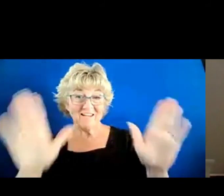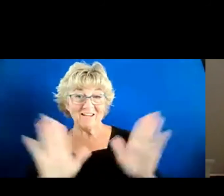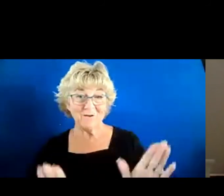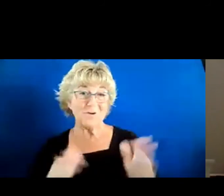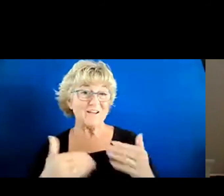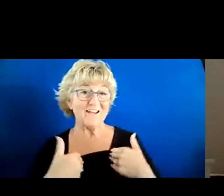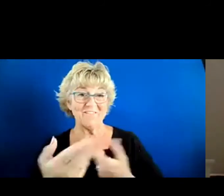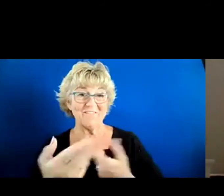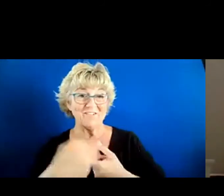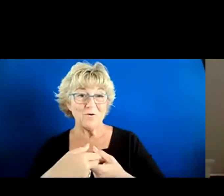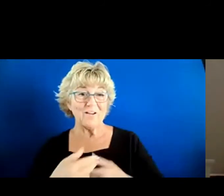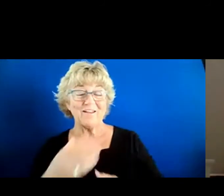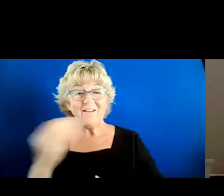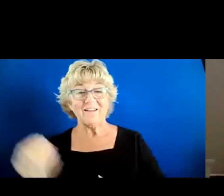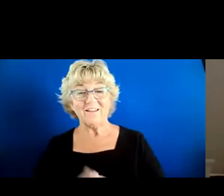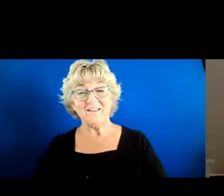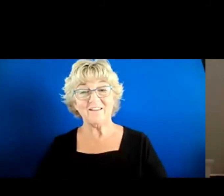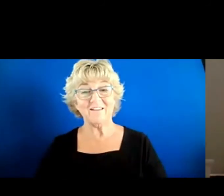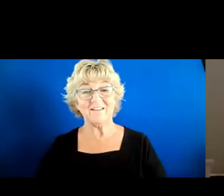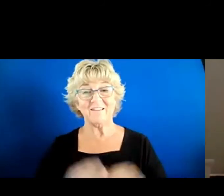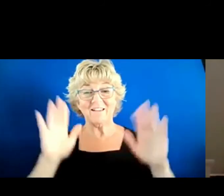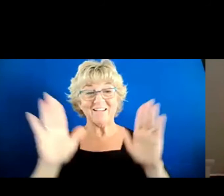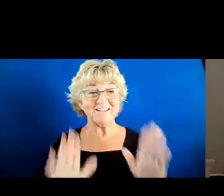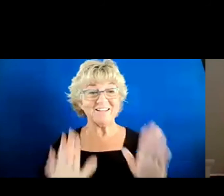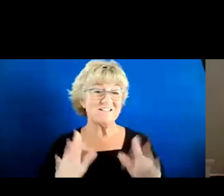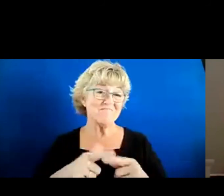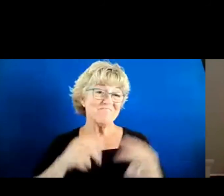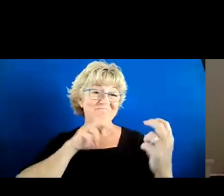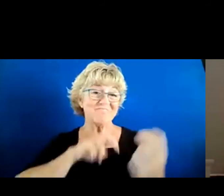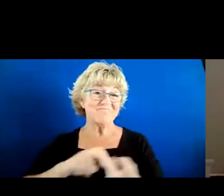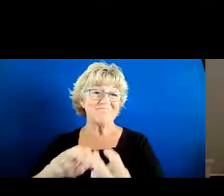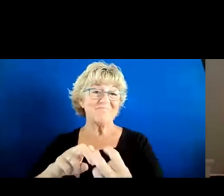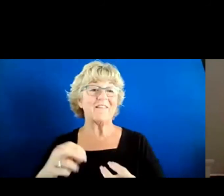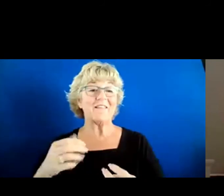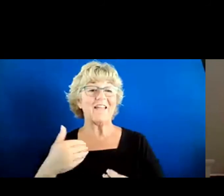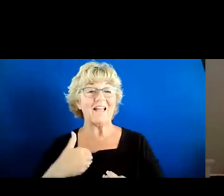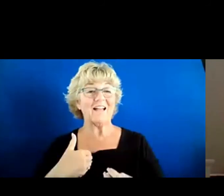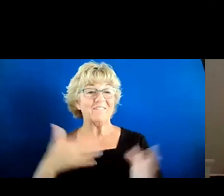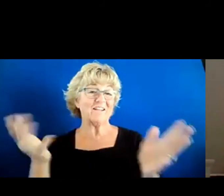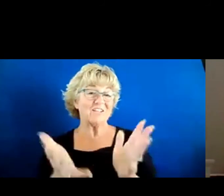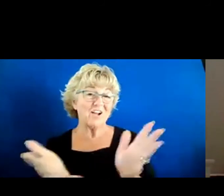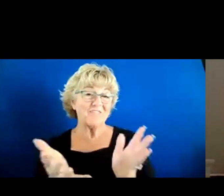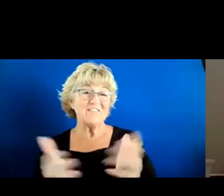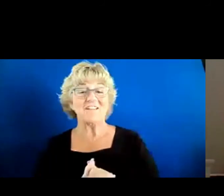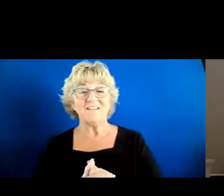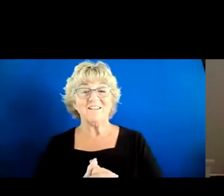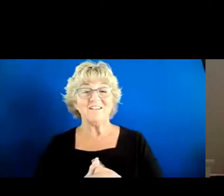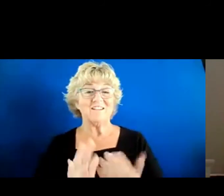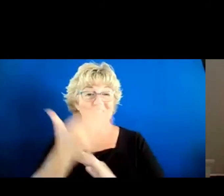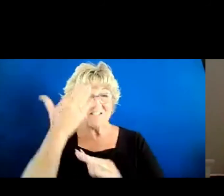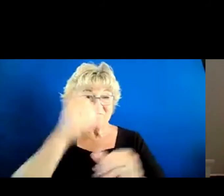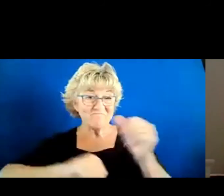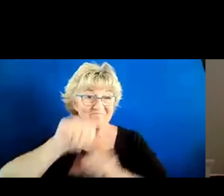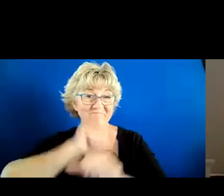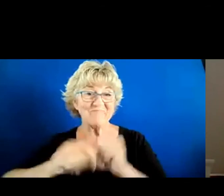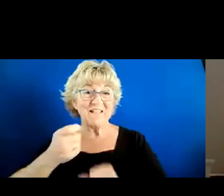you. And it'd be great just to sit down and have some conversation and get to know each of you